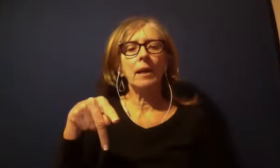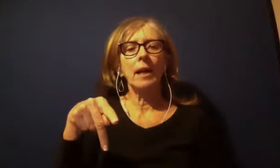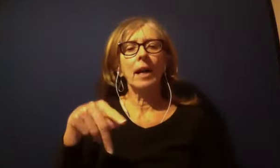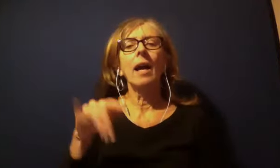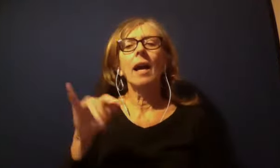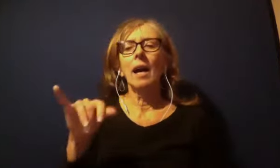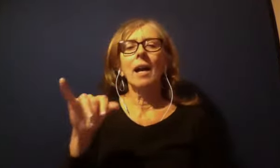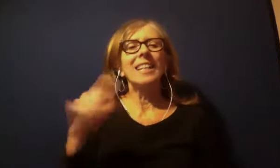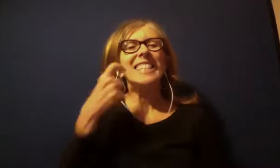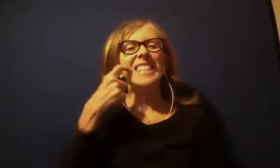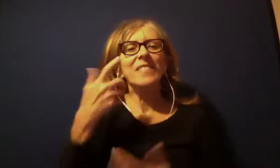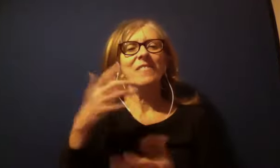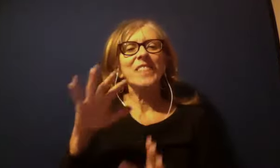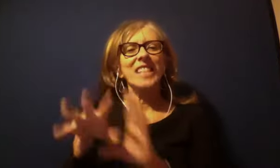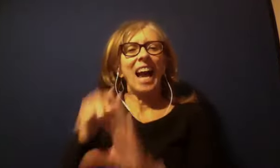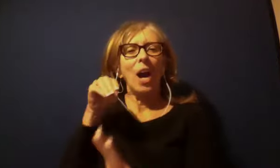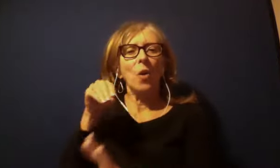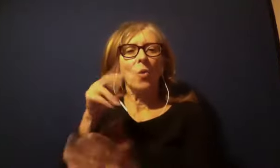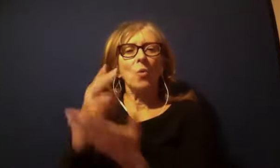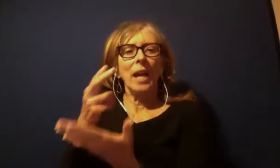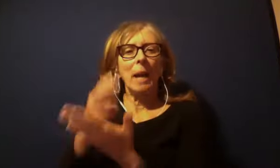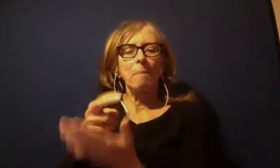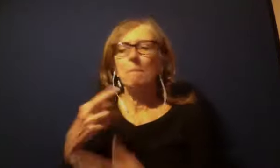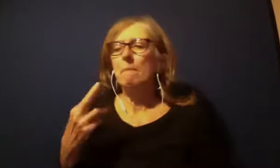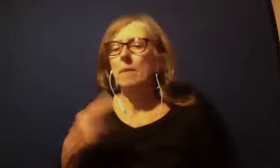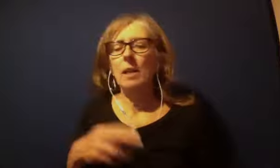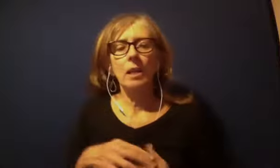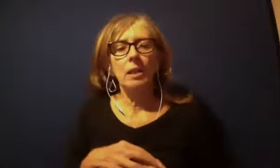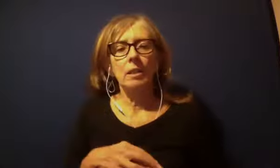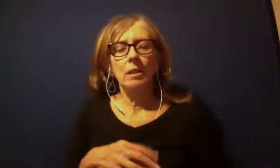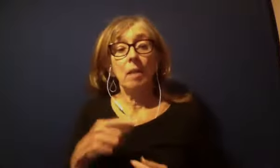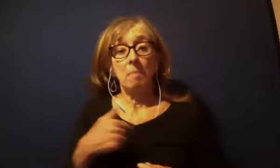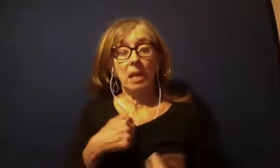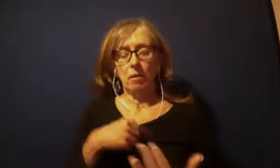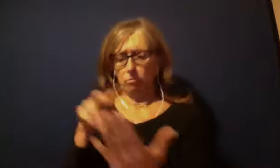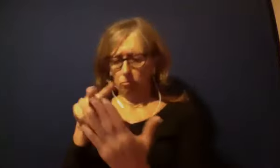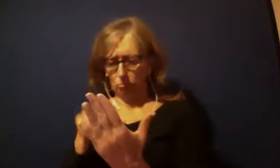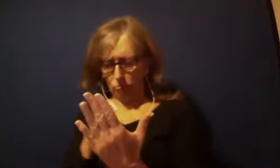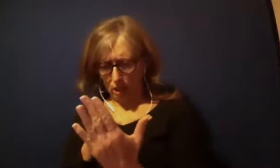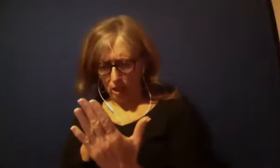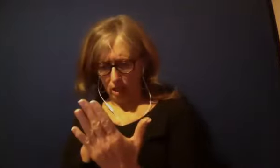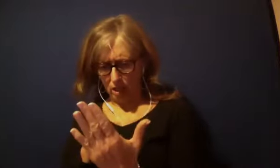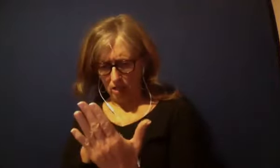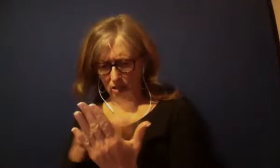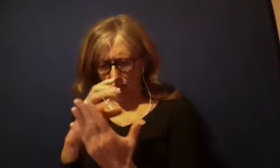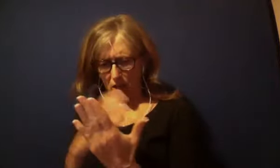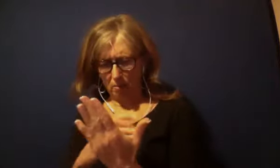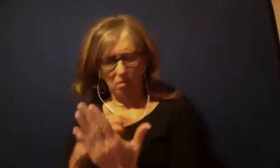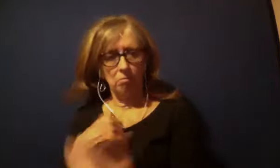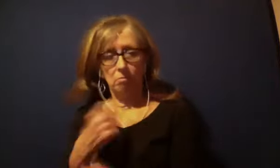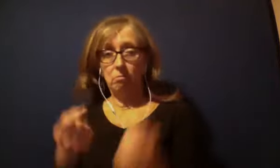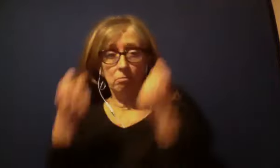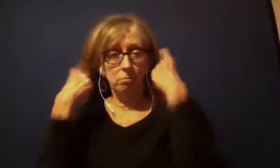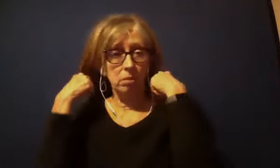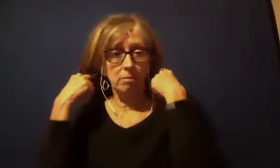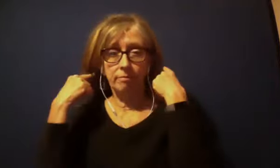rehab. I couldn't read the chapter. I thought it was a really badly written chapter. I didn't understand it, and it was like,